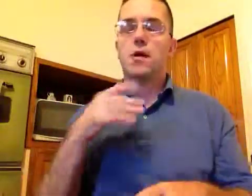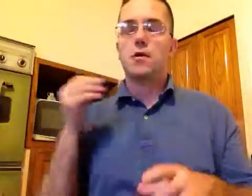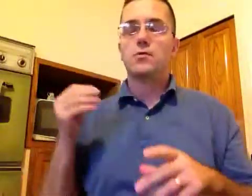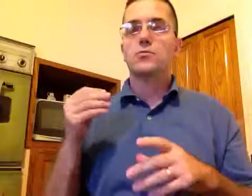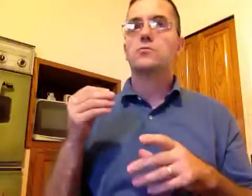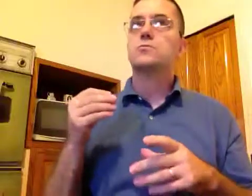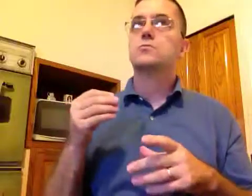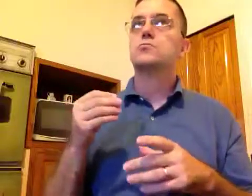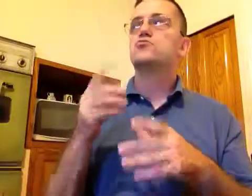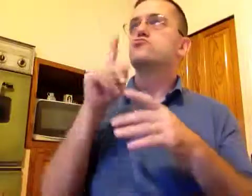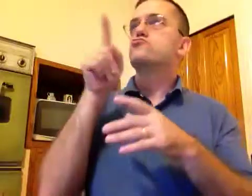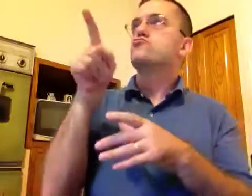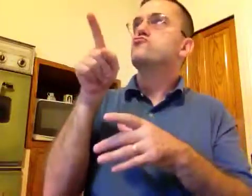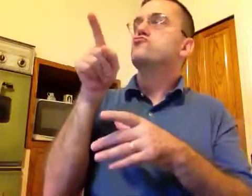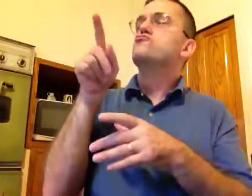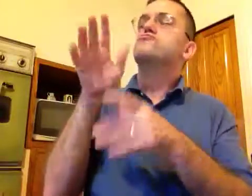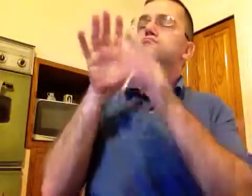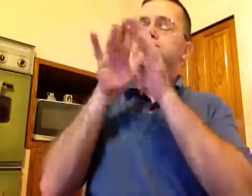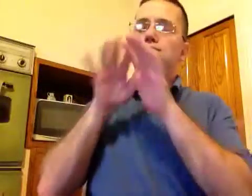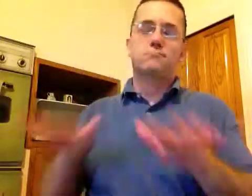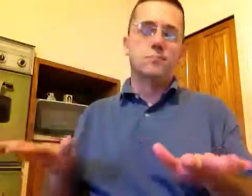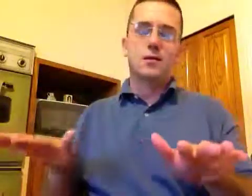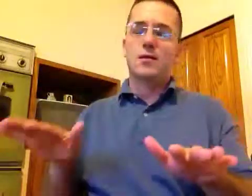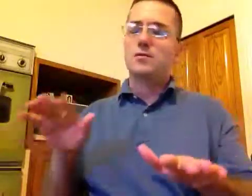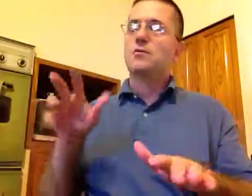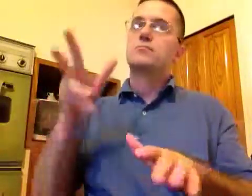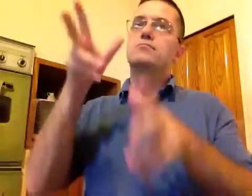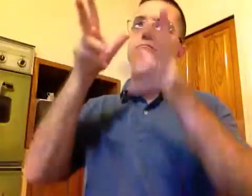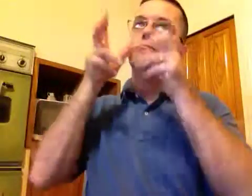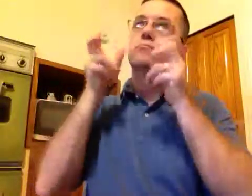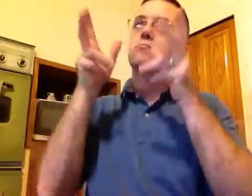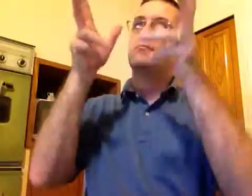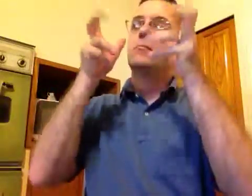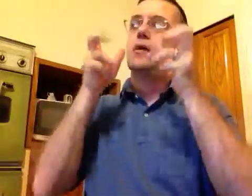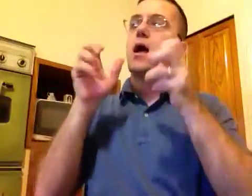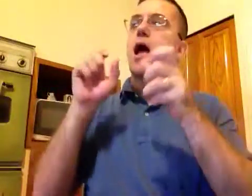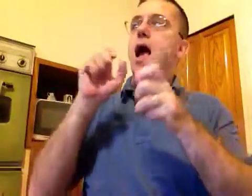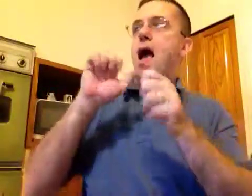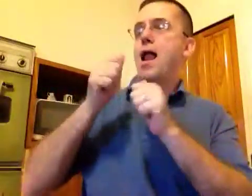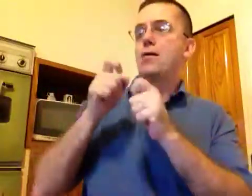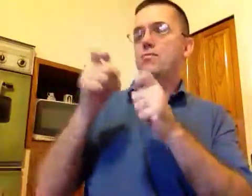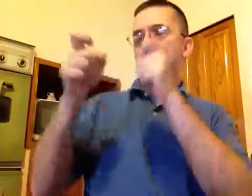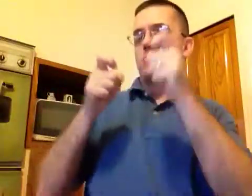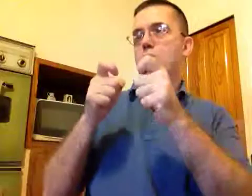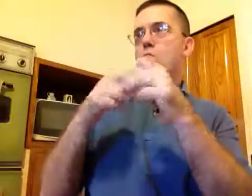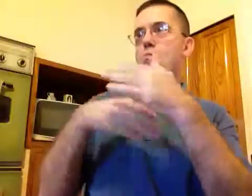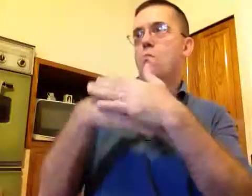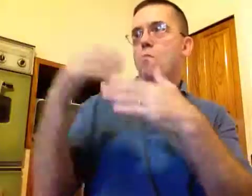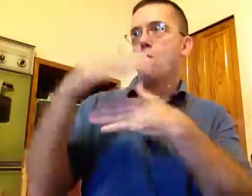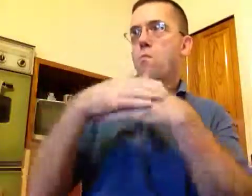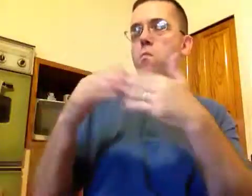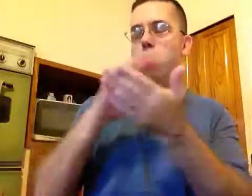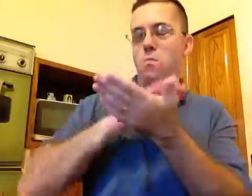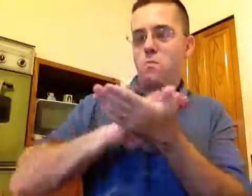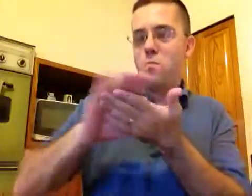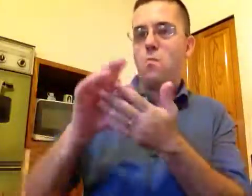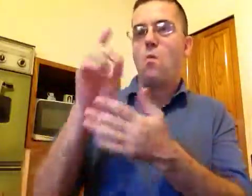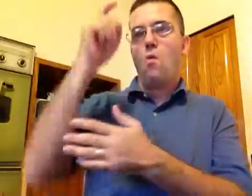a blessing to listen to you and how you handle your callers with compassion and wisdom and sensitivity, and you're